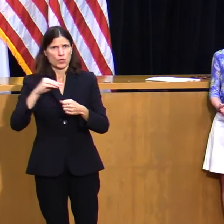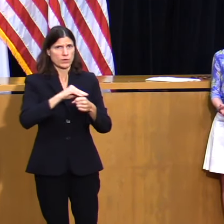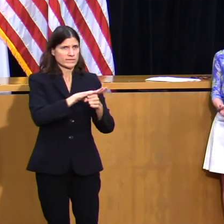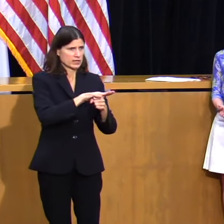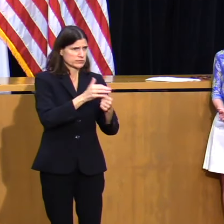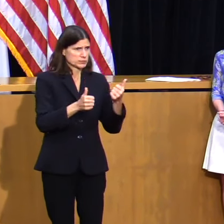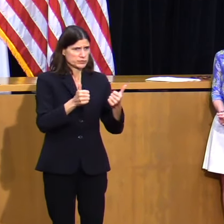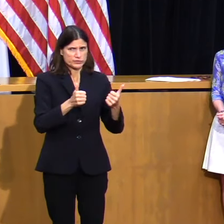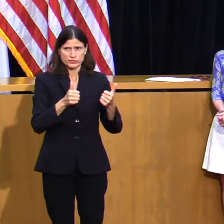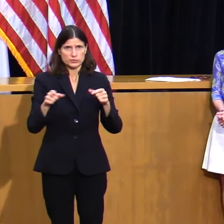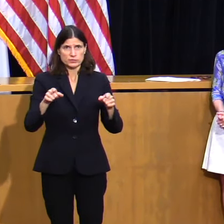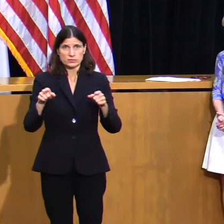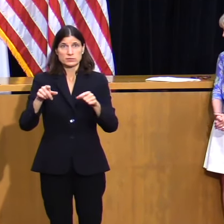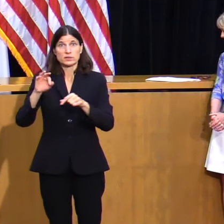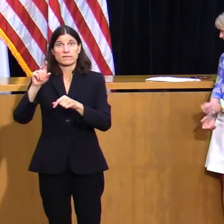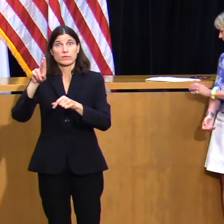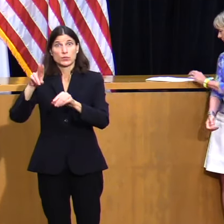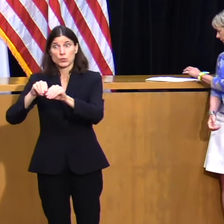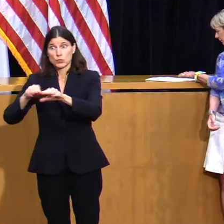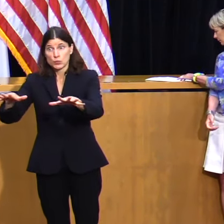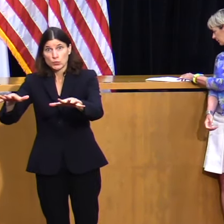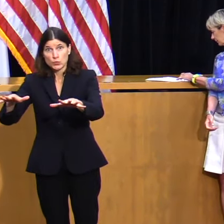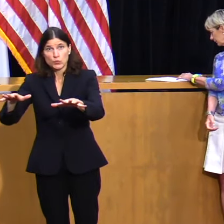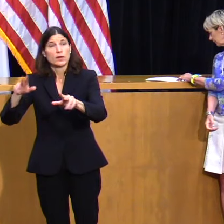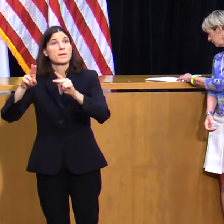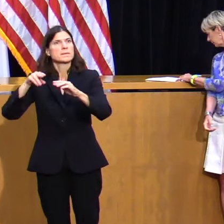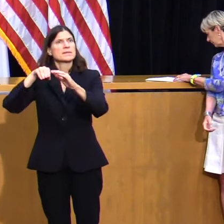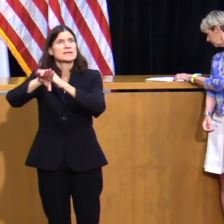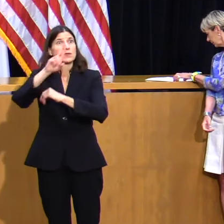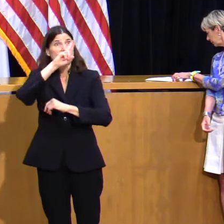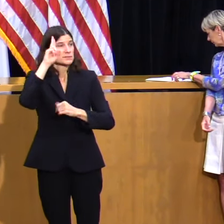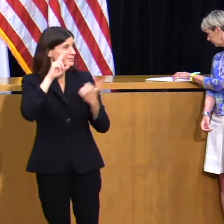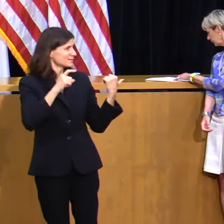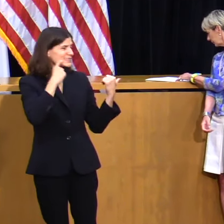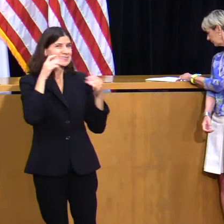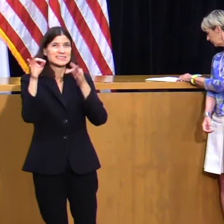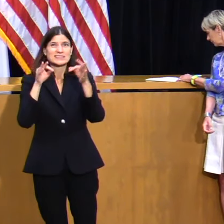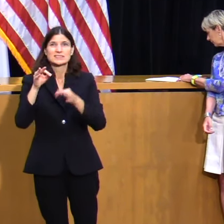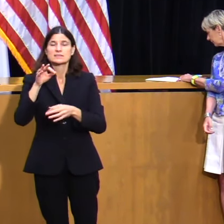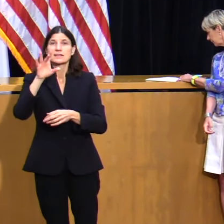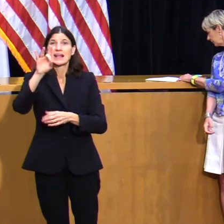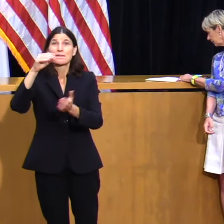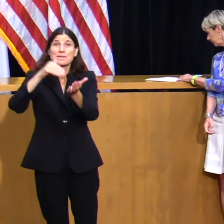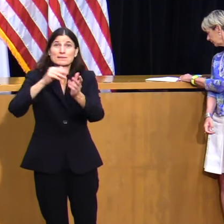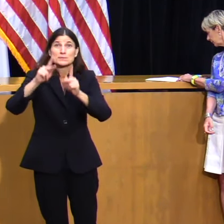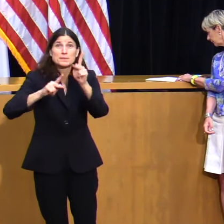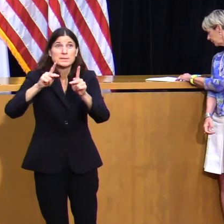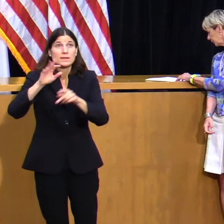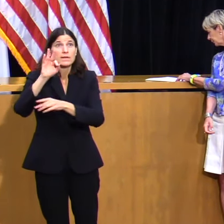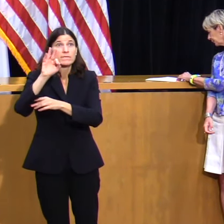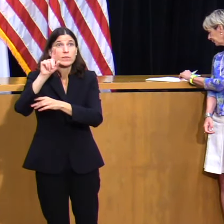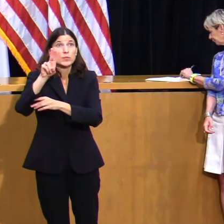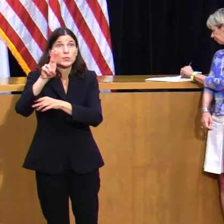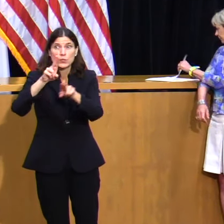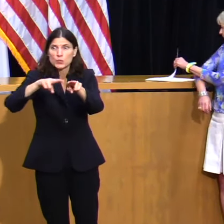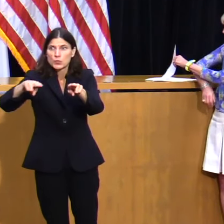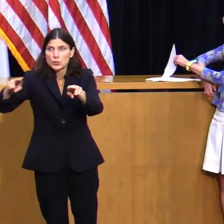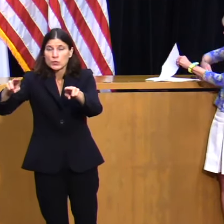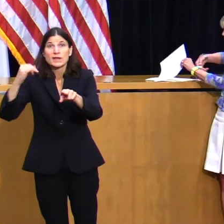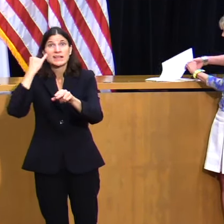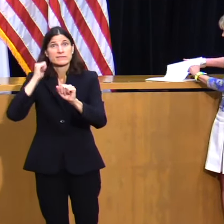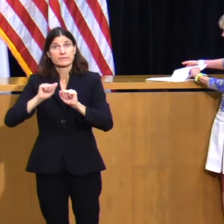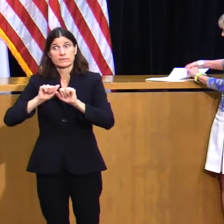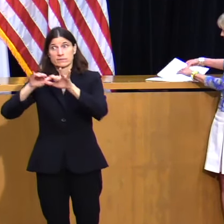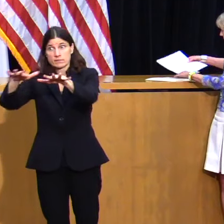medical personnel trying to separate what in fact is flu from what is COVID, and then dealing with the consequences of having both of those things